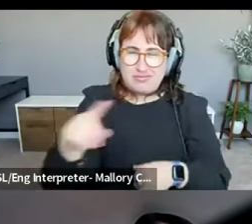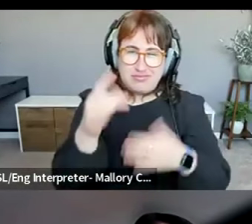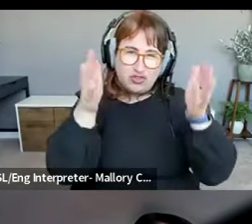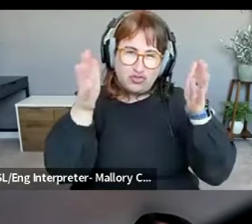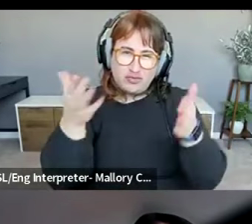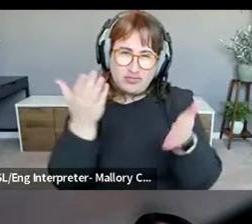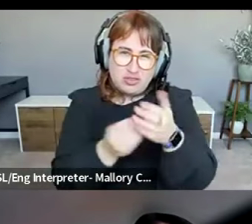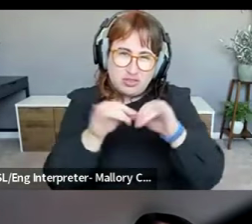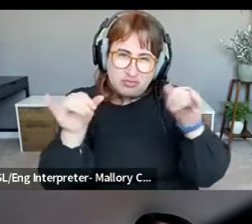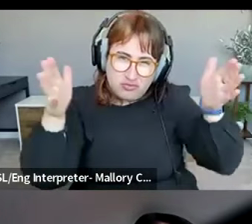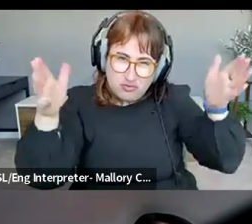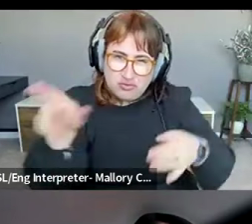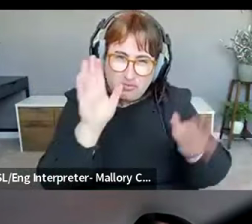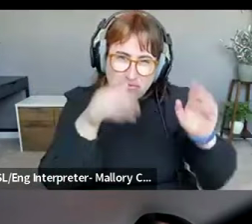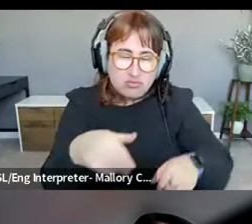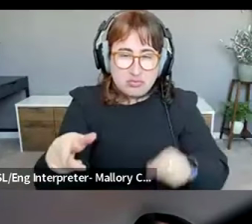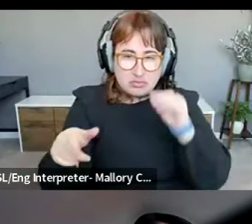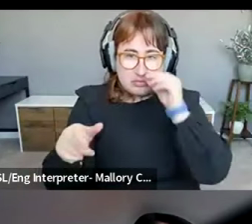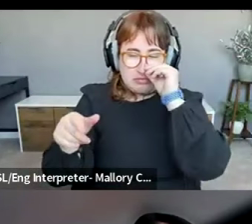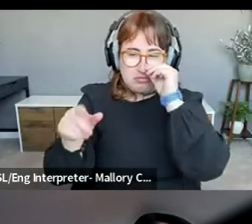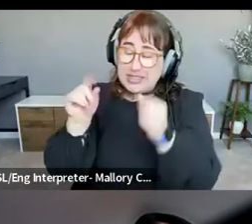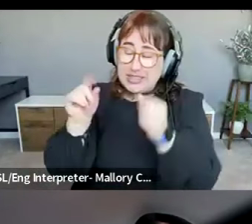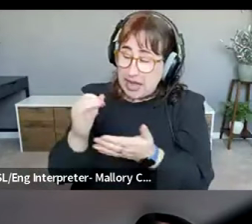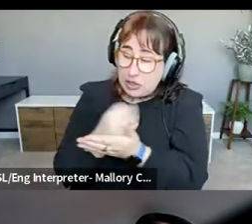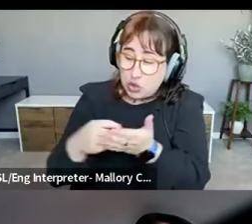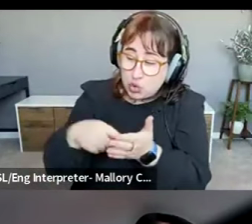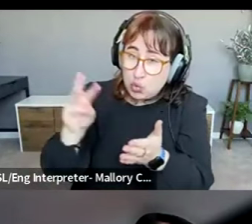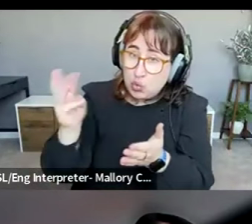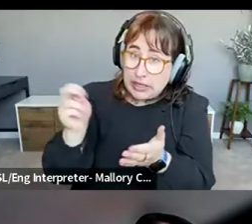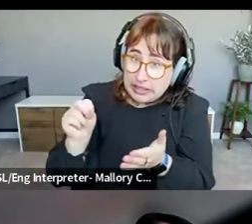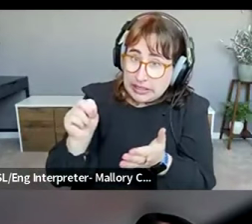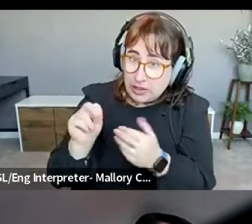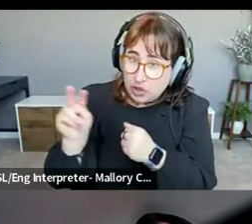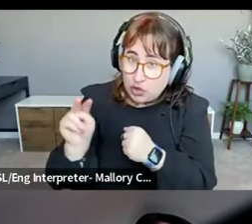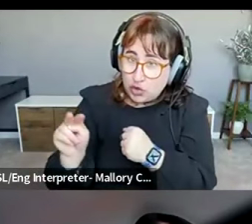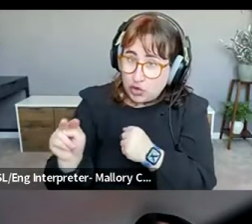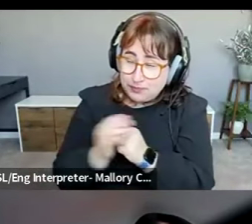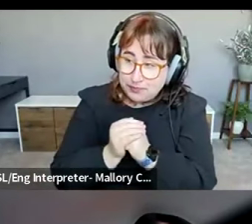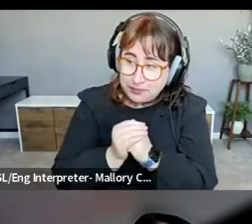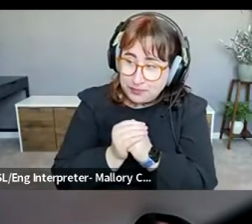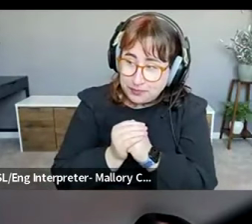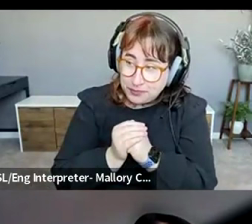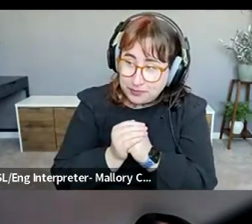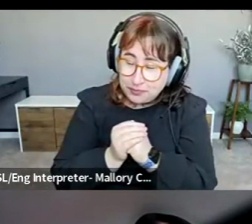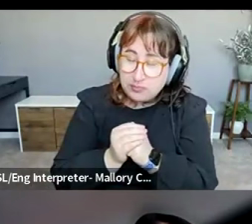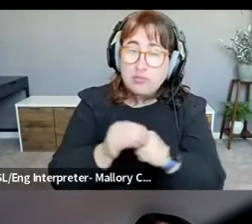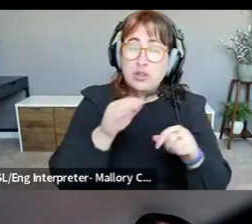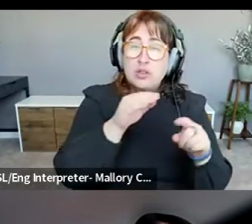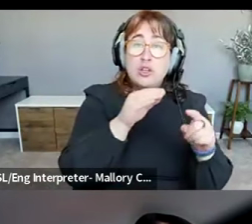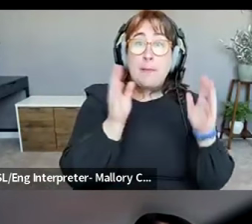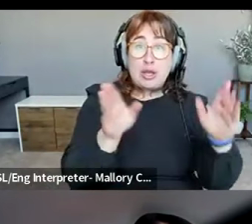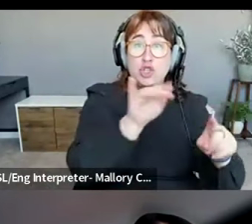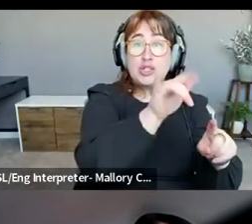are already in there. The data collection is for the period of July